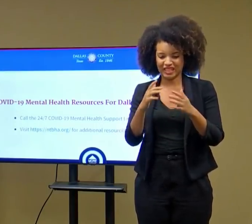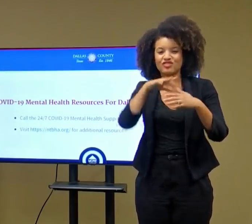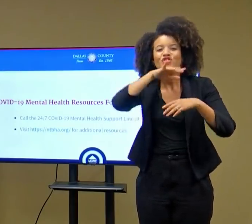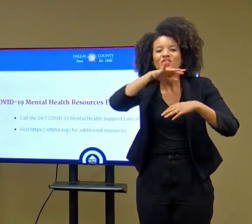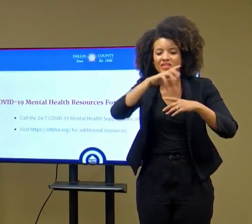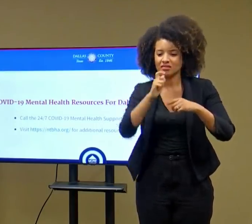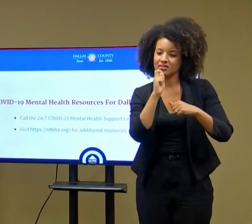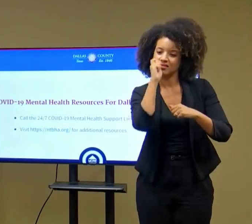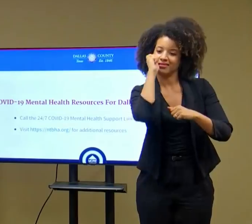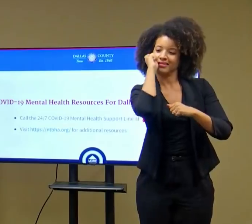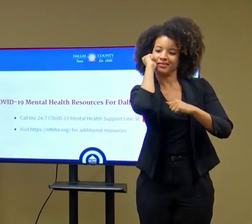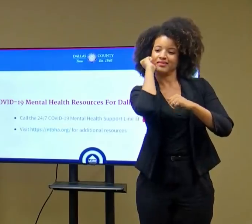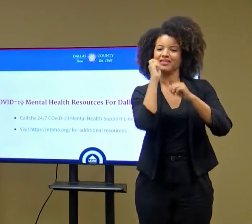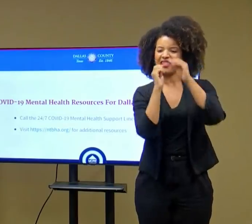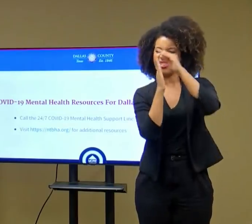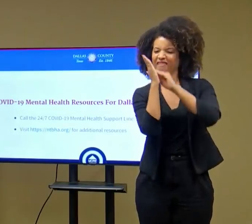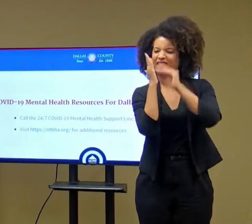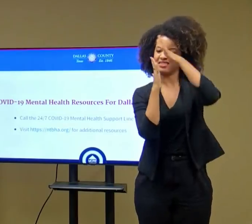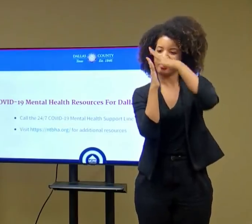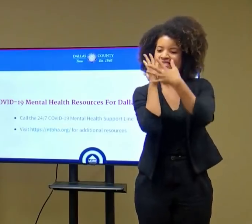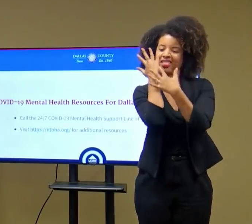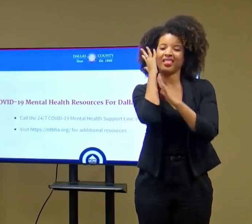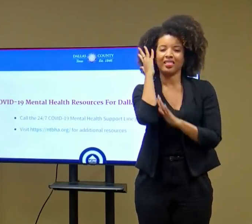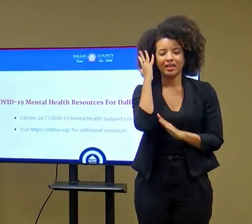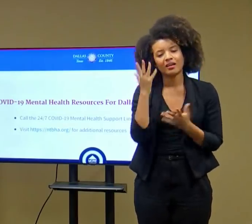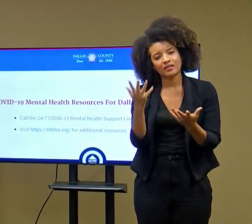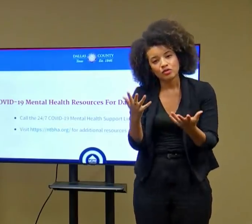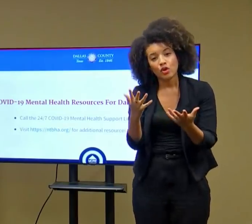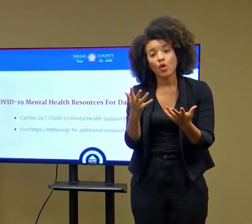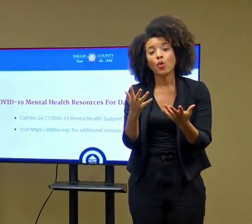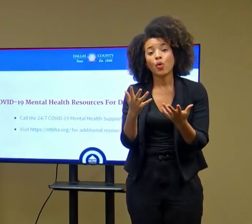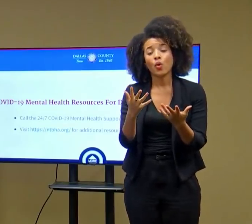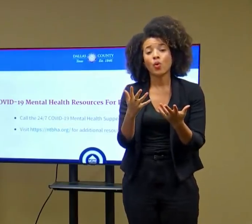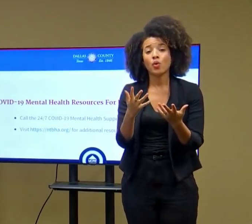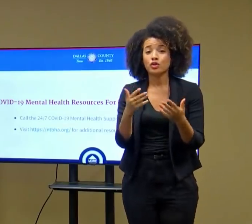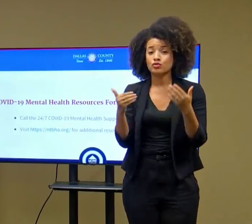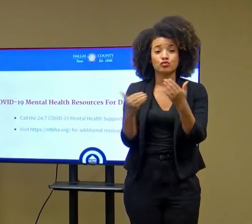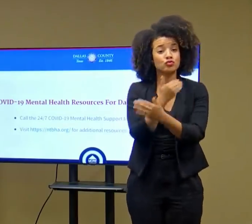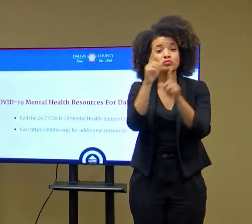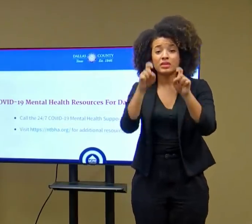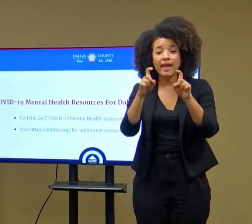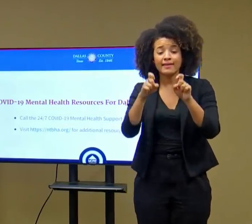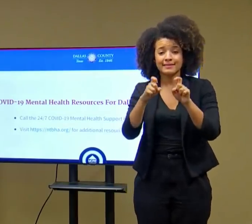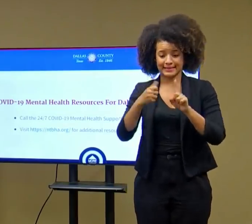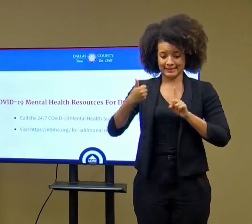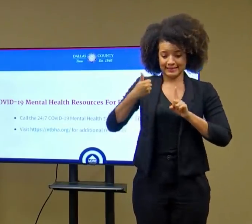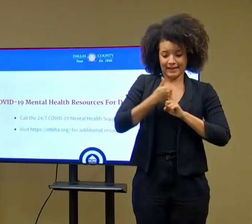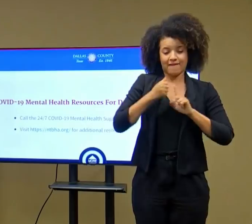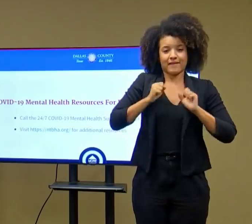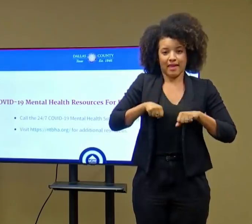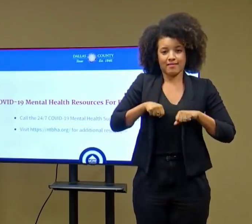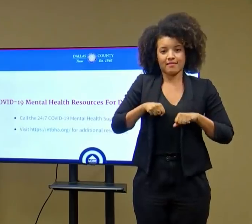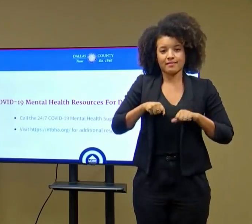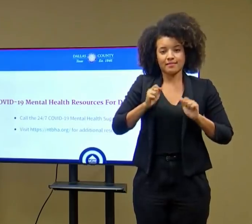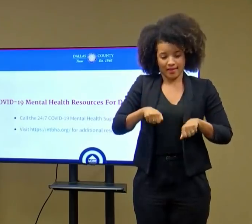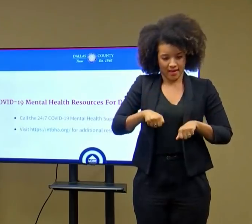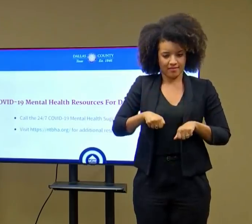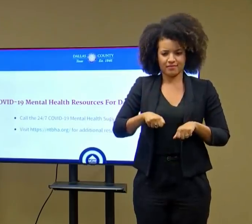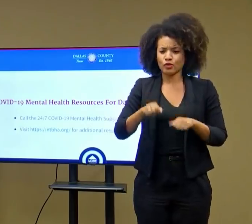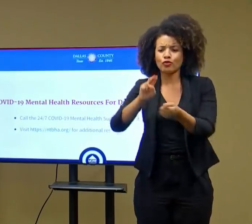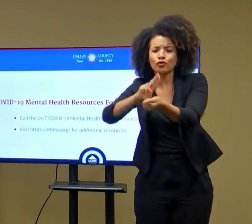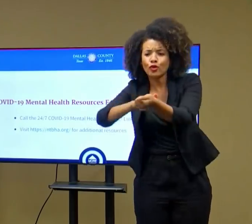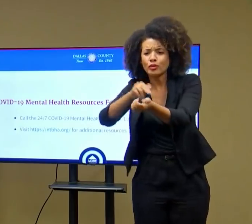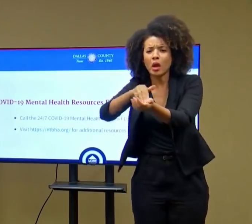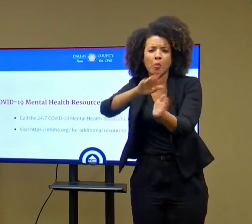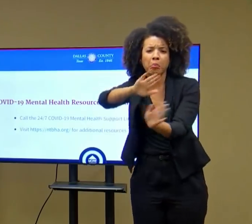and it burns the PPE on that. This is a self swab. It doesn't go in as deep. It allows you to do it. And so